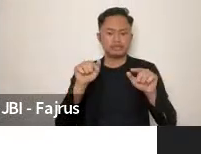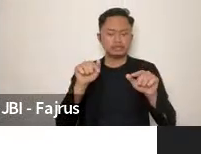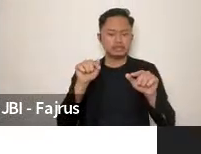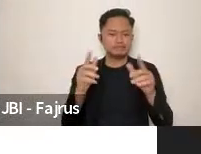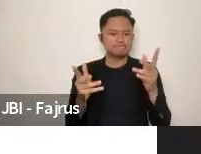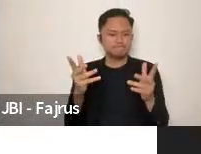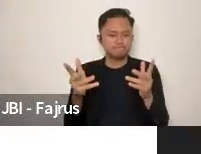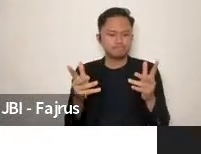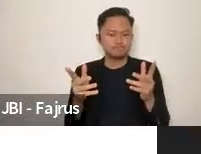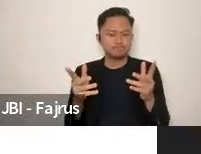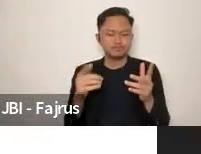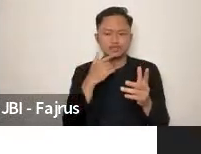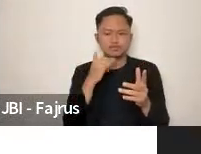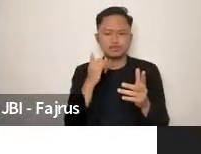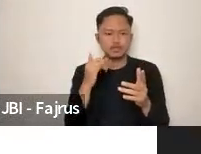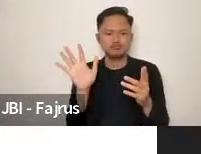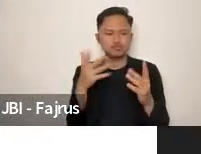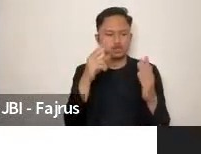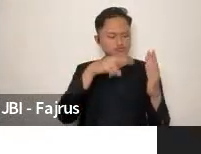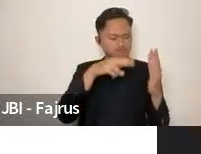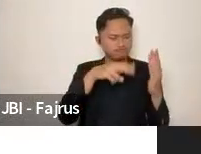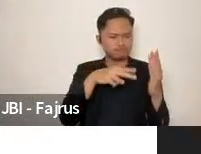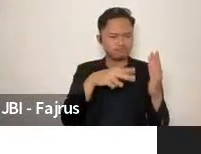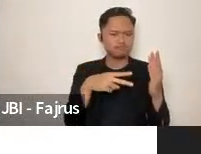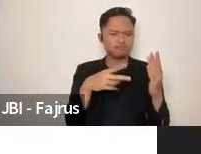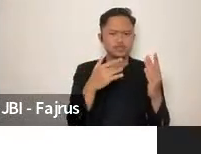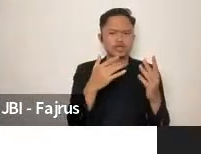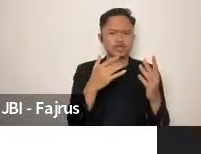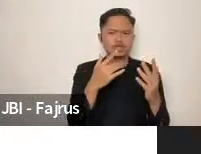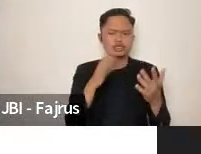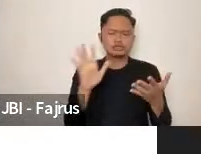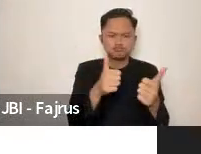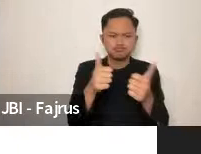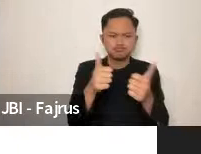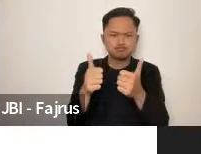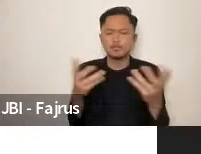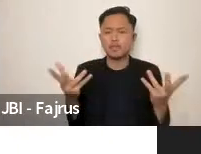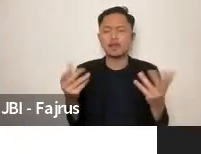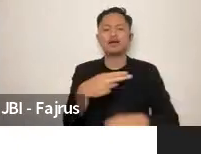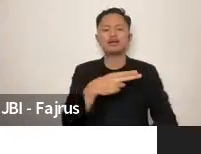the Universal Periodic Review being this year, which put a lot of attention on the part of Indonesia,